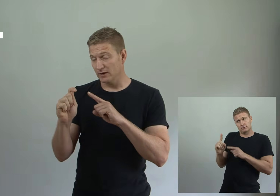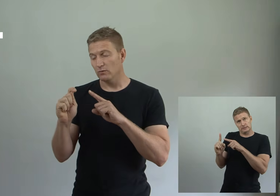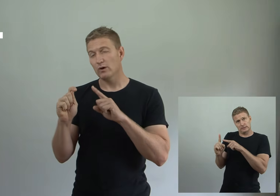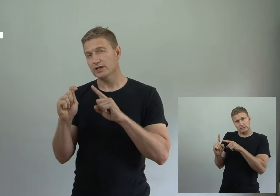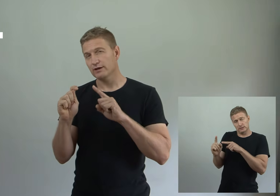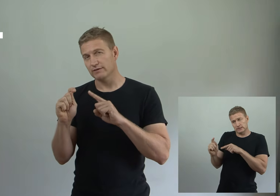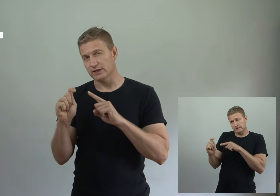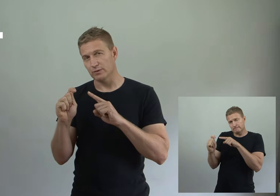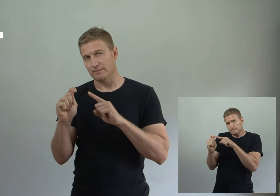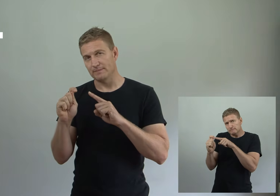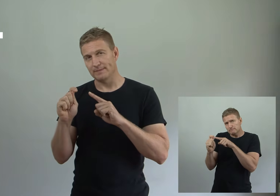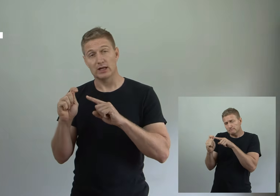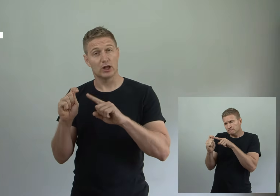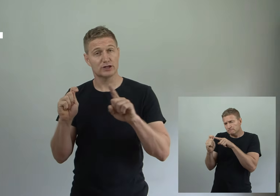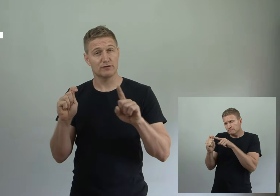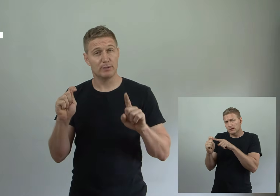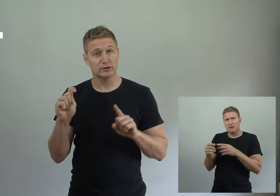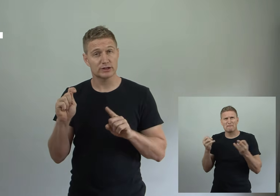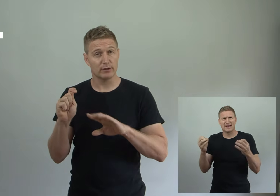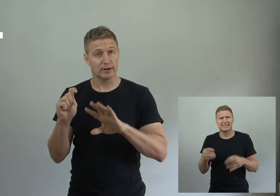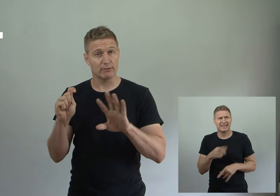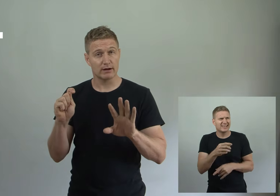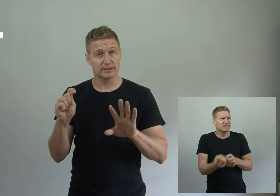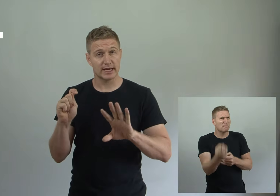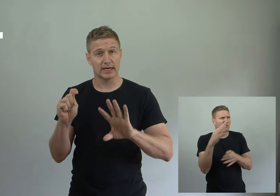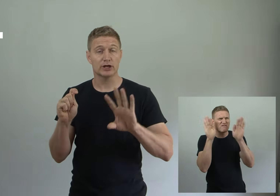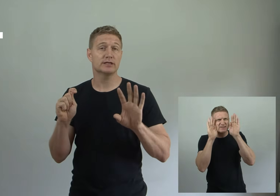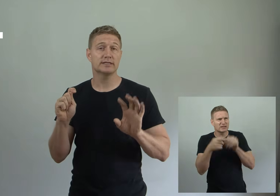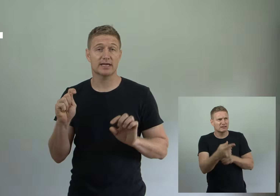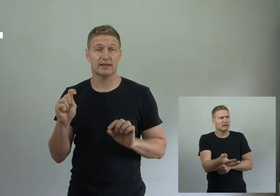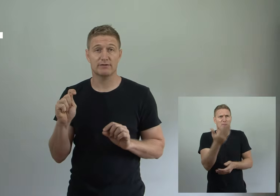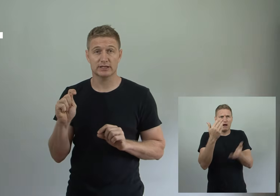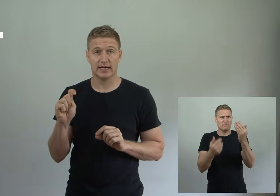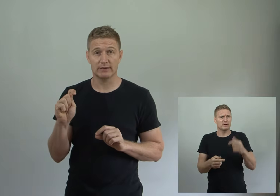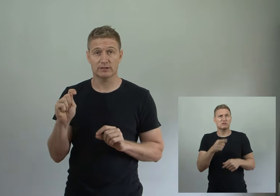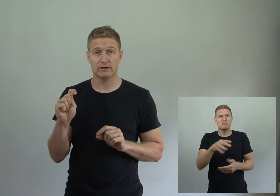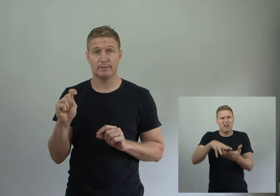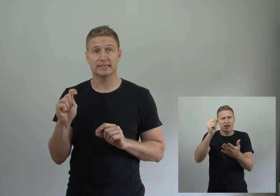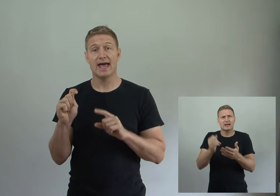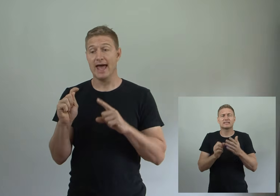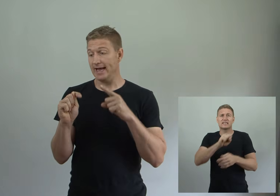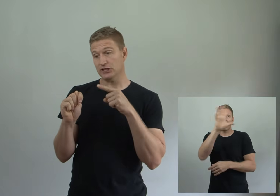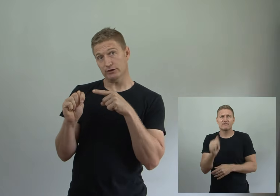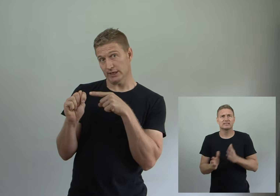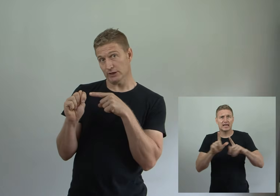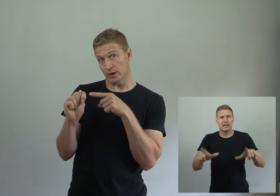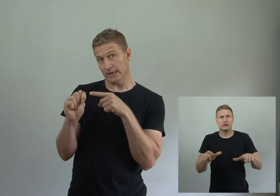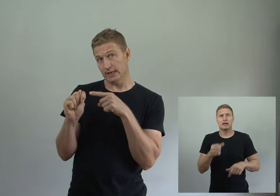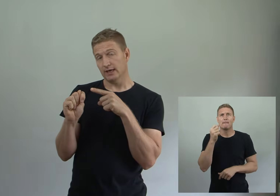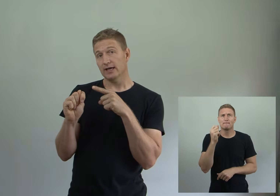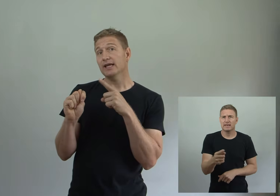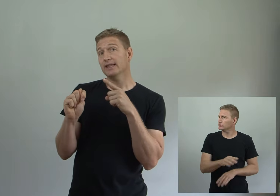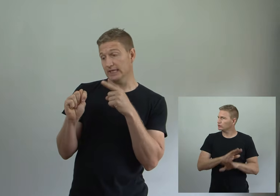T. Watch out for this one. Lots of posts going around saying learn the South African Sign Language alphabet, and it shows this